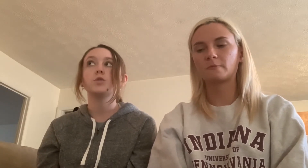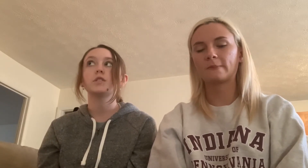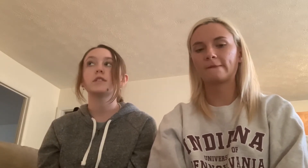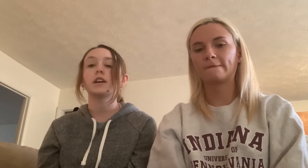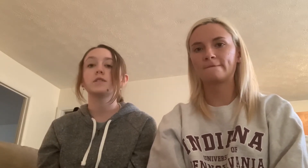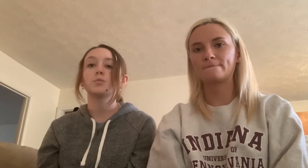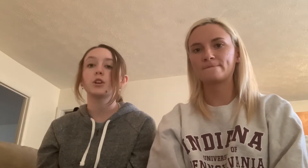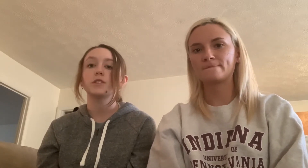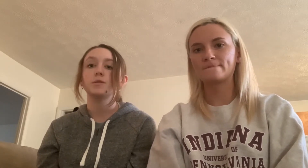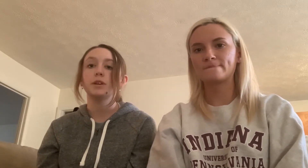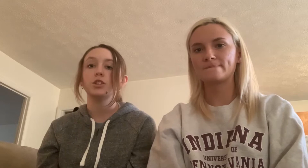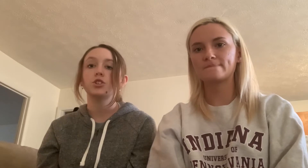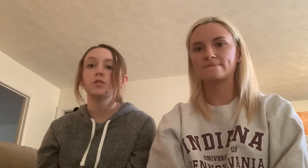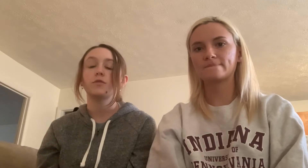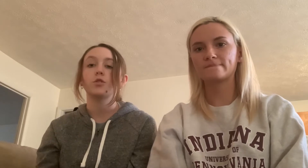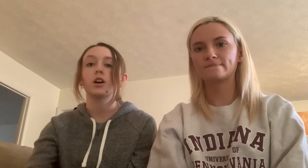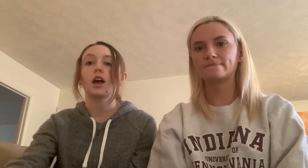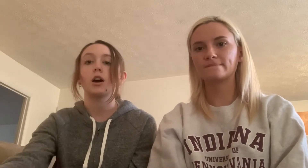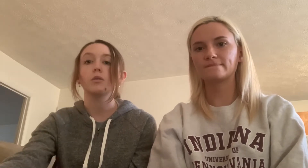sign supported speech for our